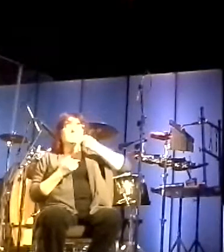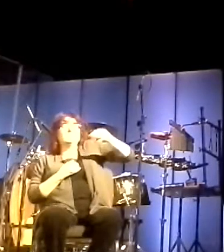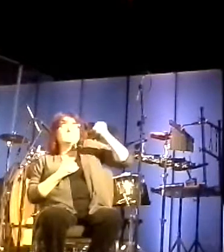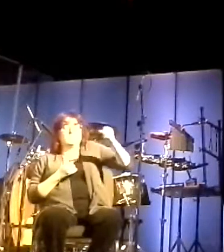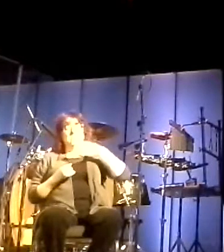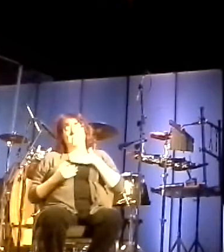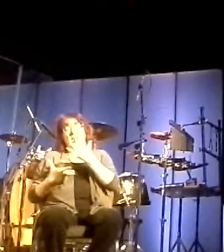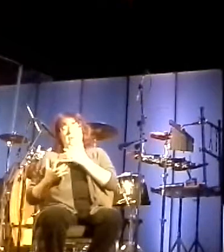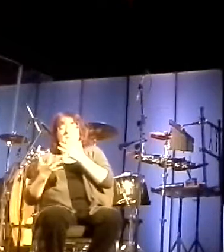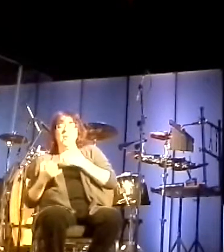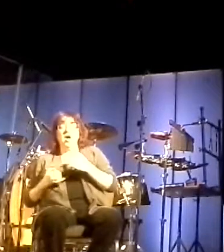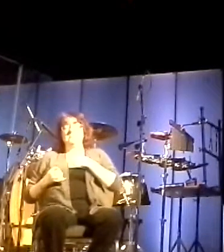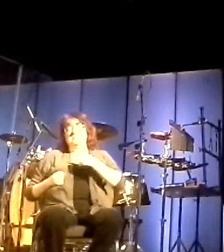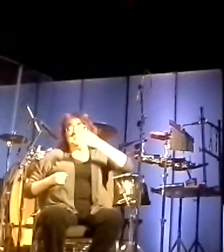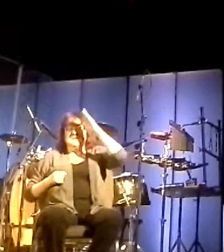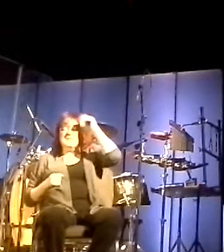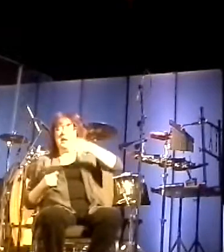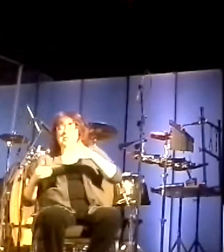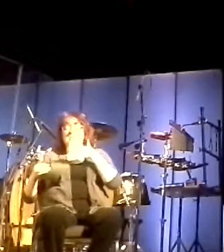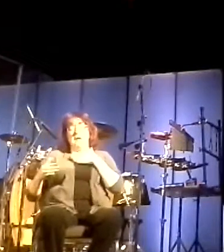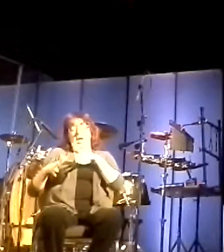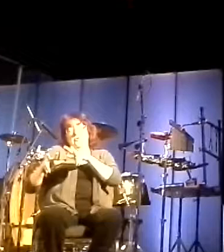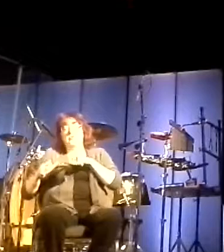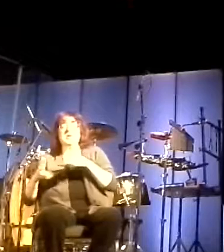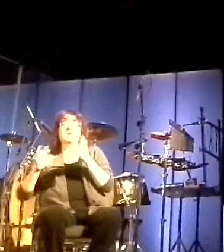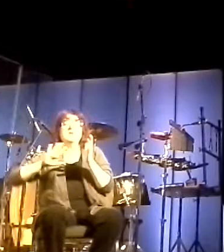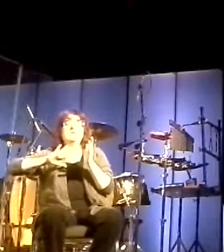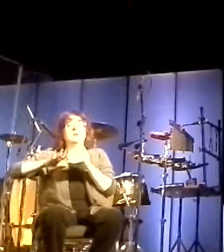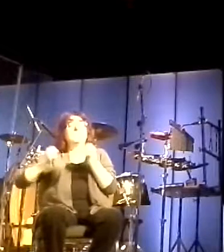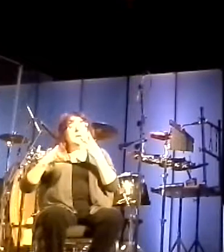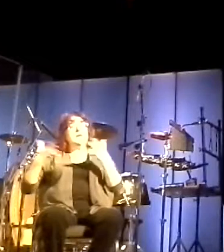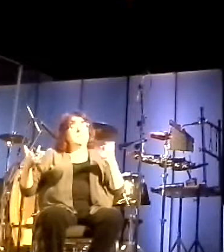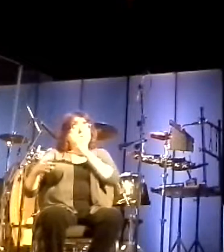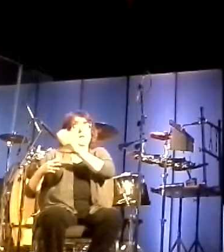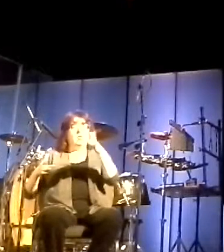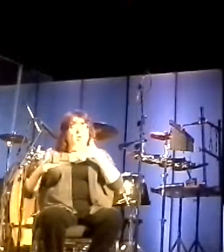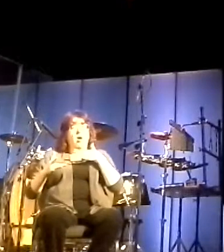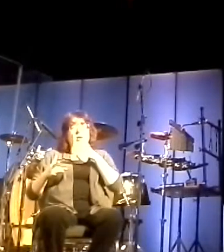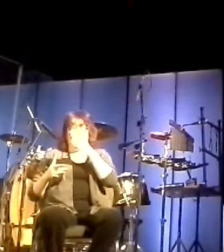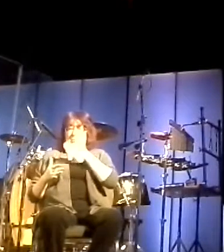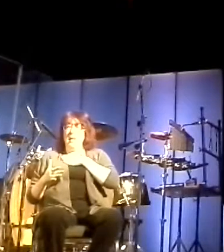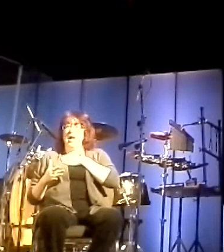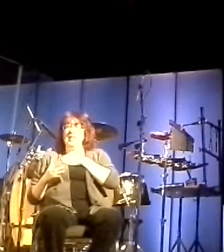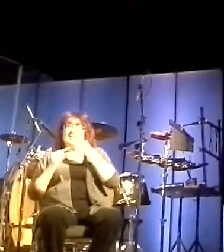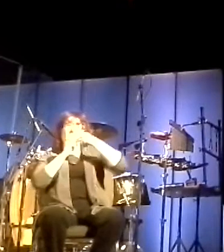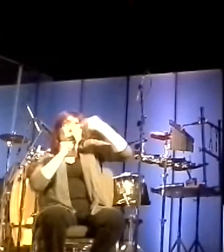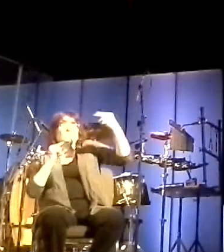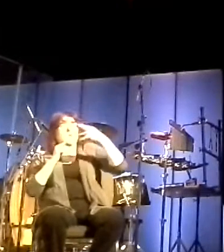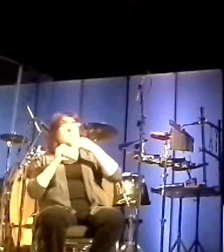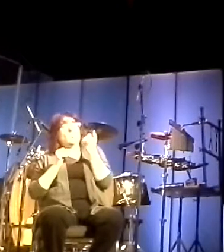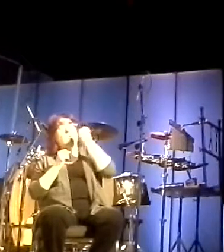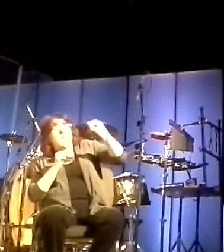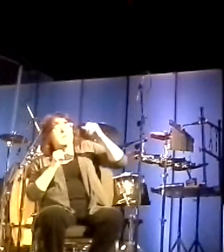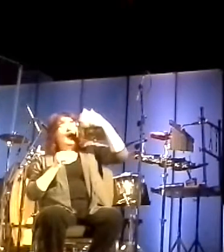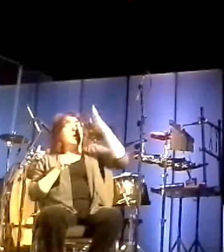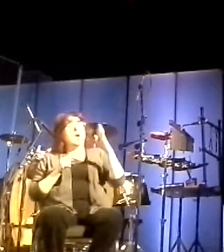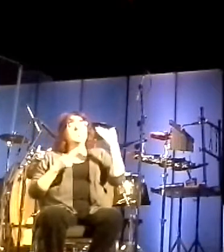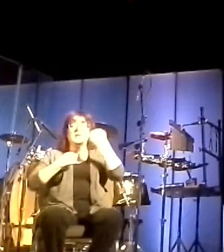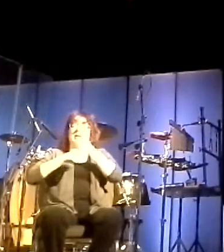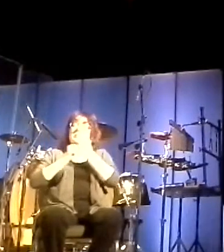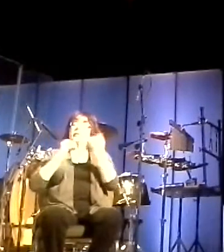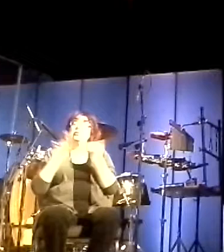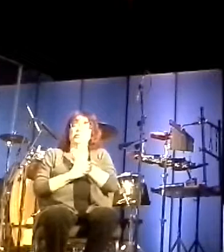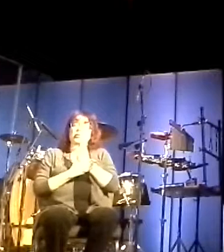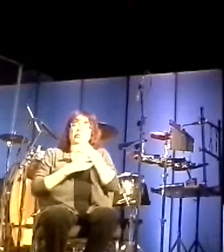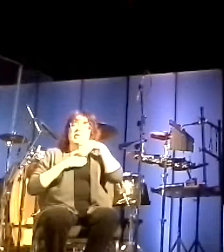own self-will. There's my own stubbornness. There's my own greed. There are a lot of things in your heart, in my heart, that want to oppose God, and yet he has been doing a new